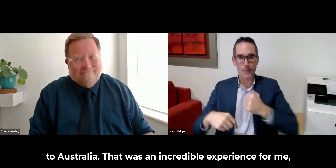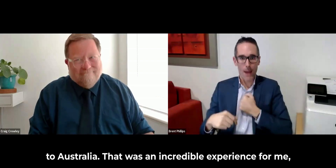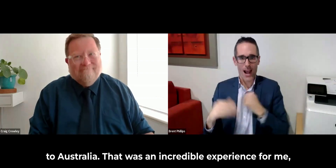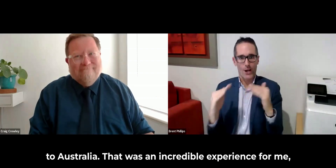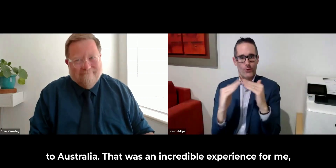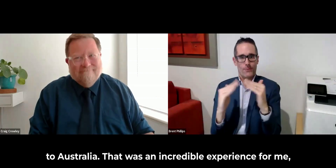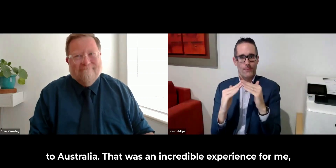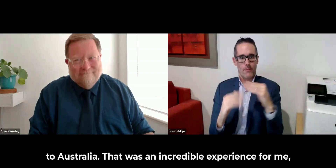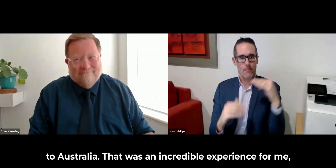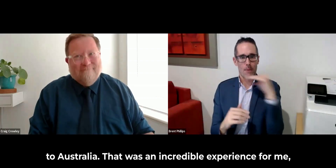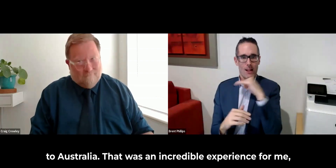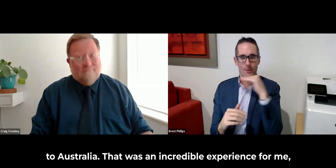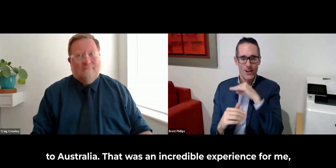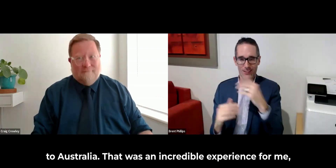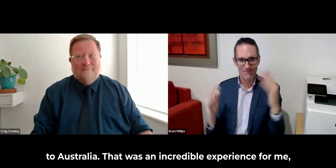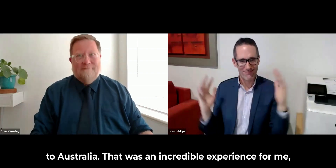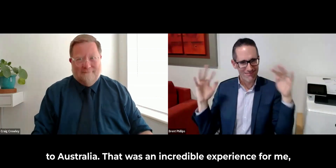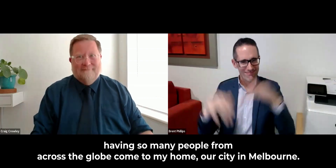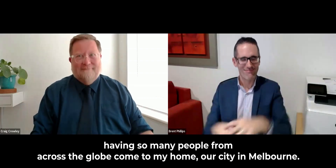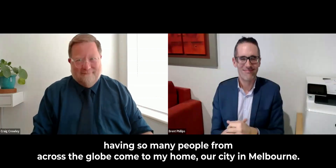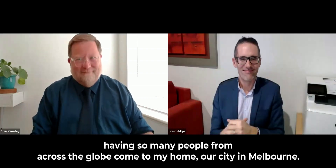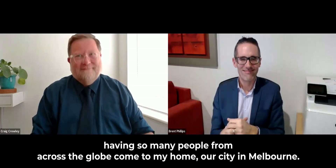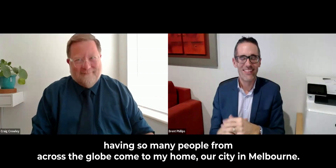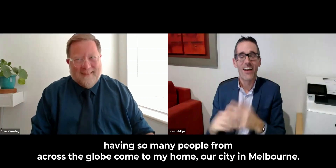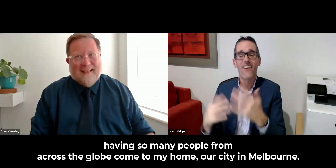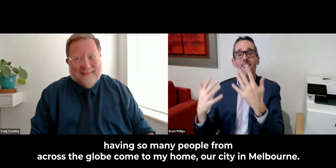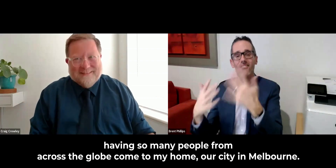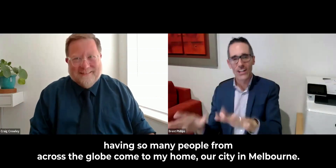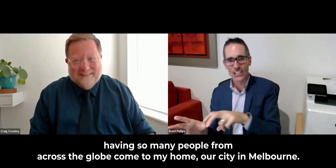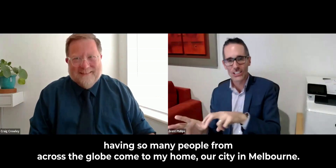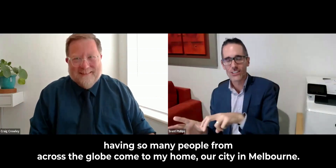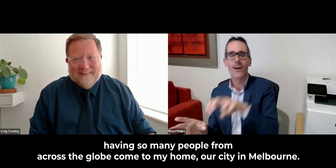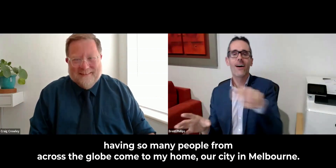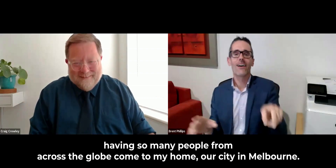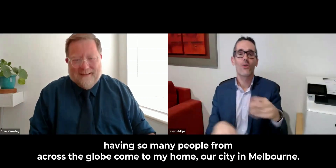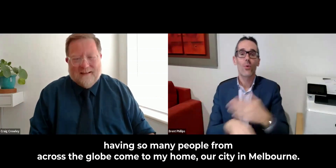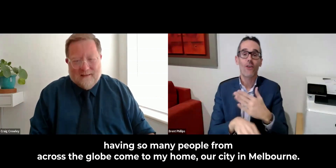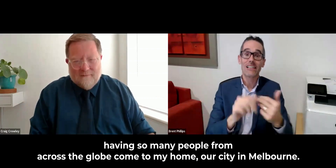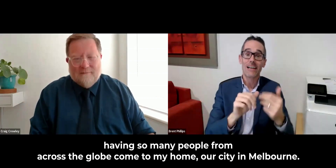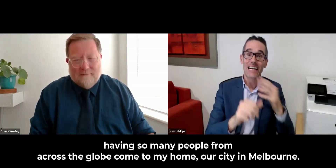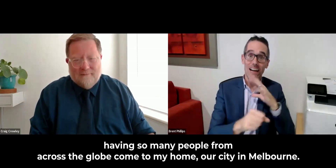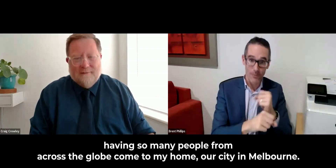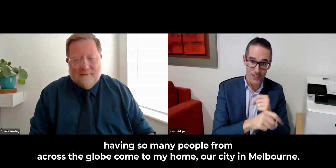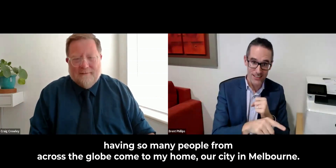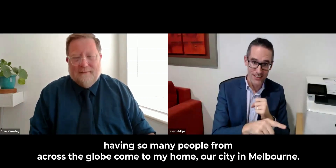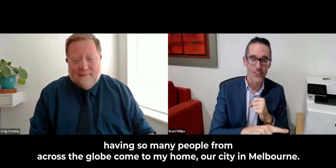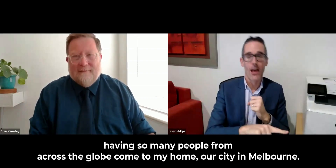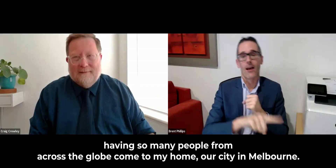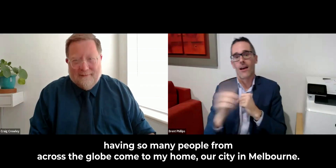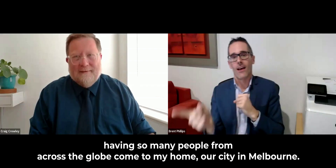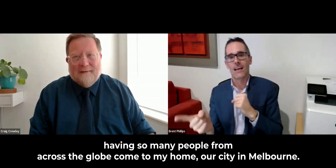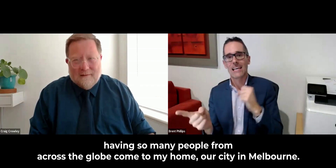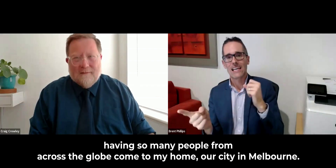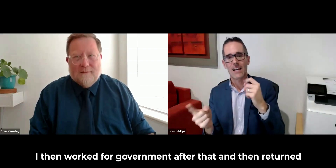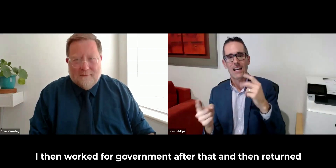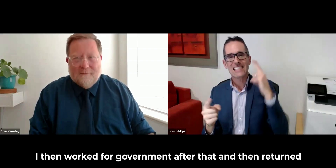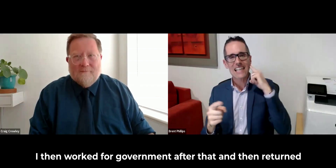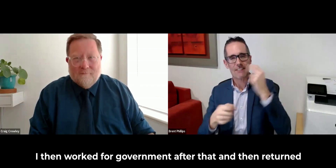an incredible experience for me, having so many people from across the globe come to my home, our city in Melbourne. I then worked